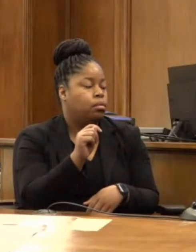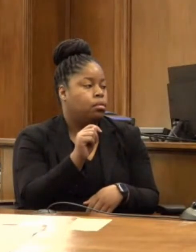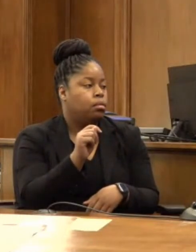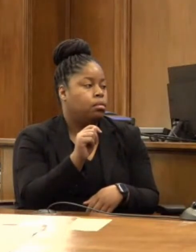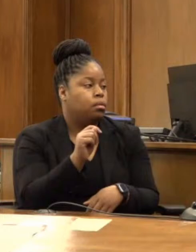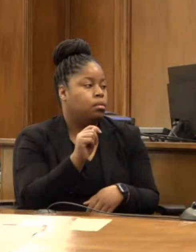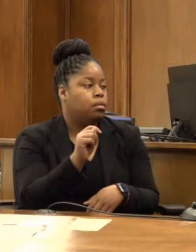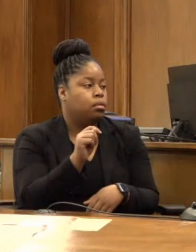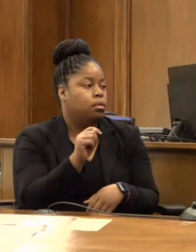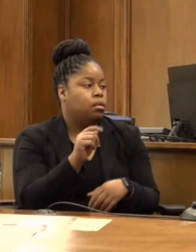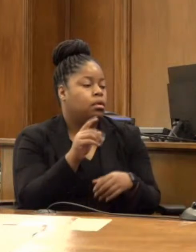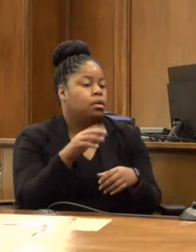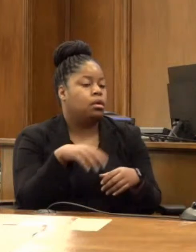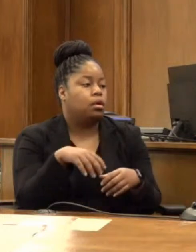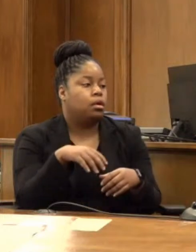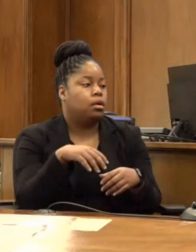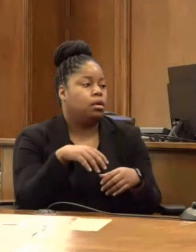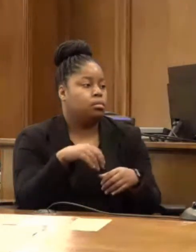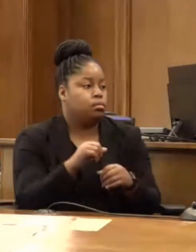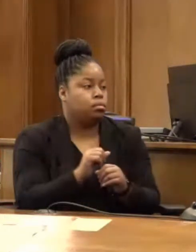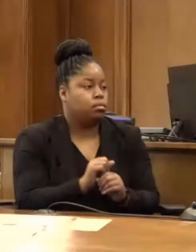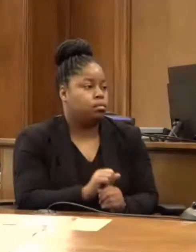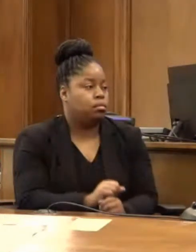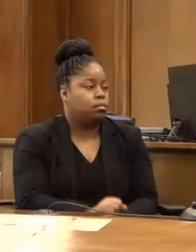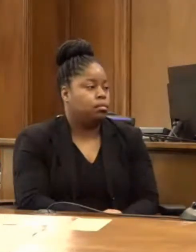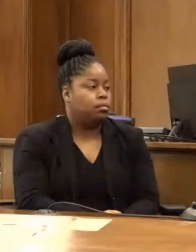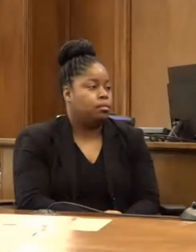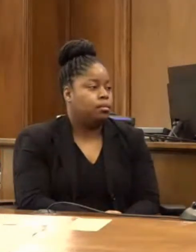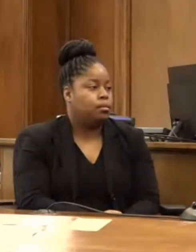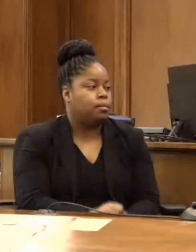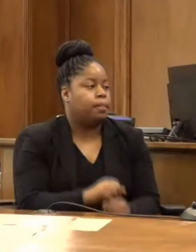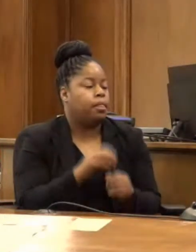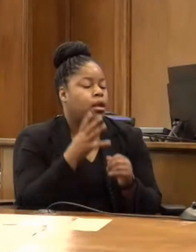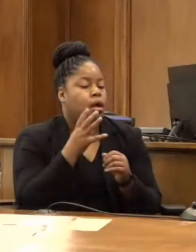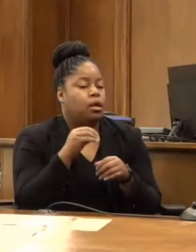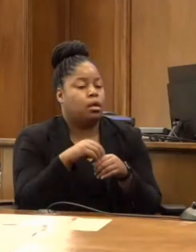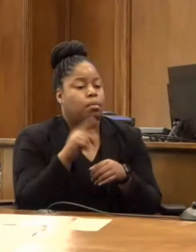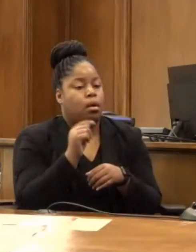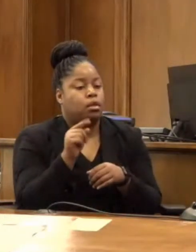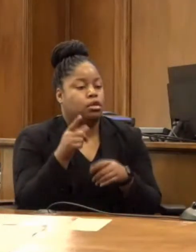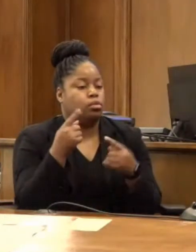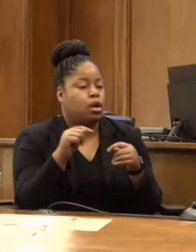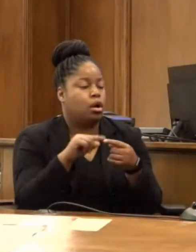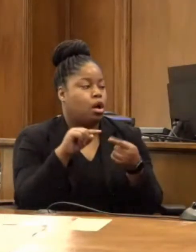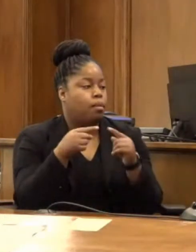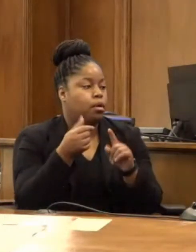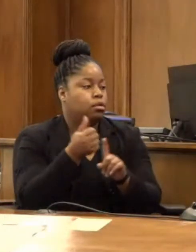Class was over, we were walking home, and I saw Christina in the bathroom.